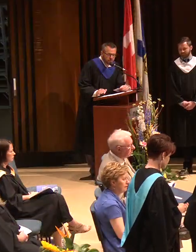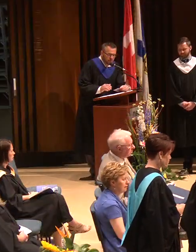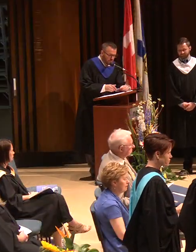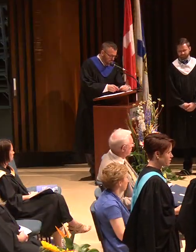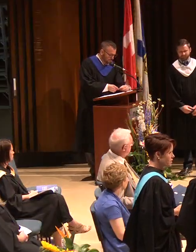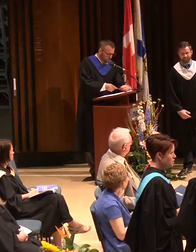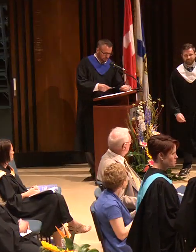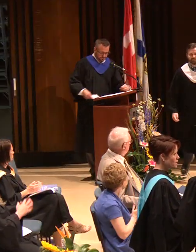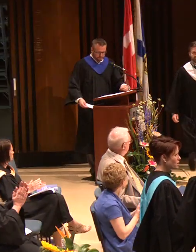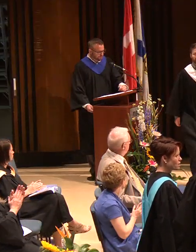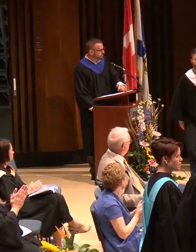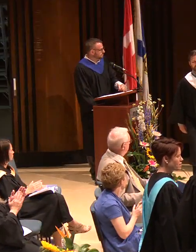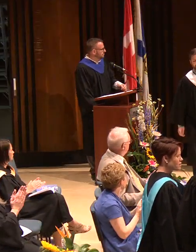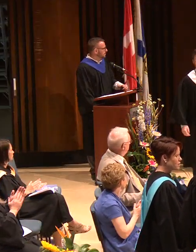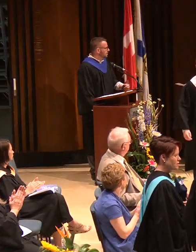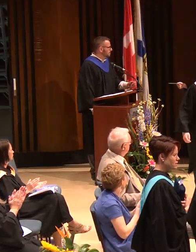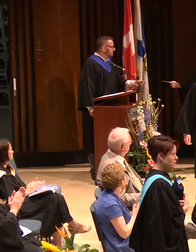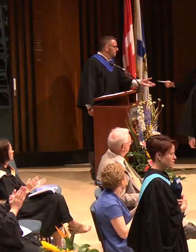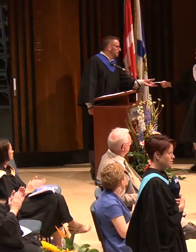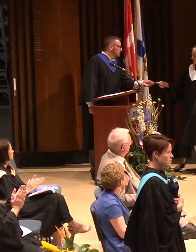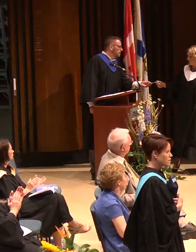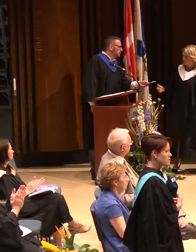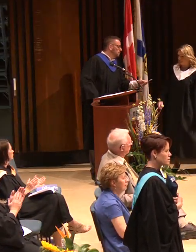Mark Boudreau.